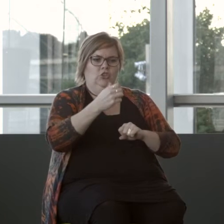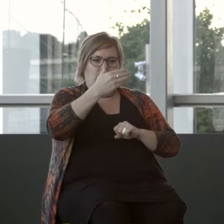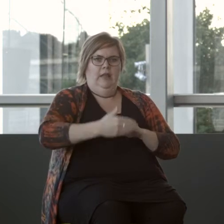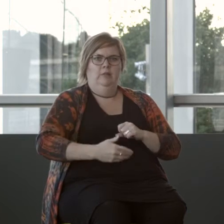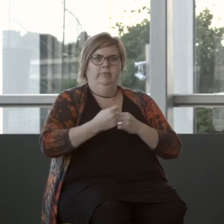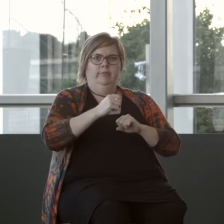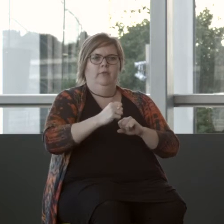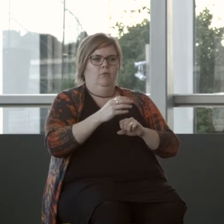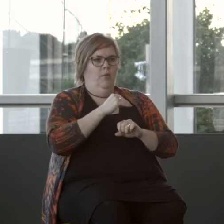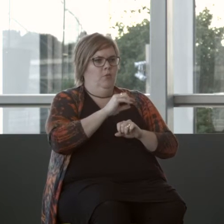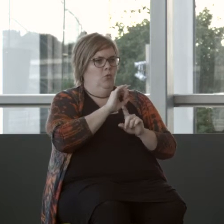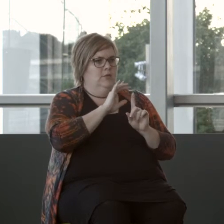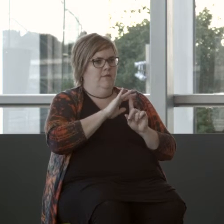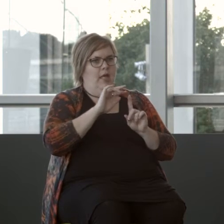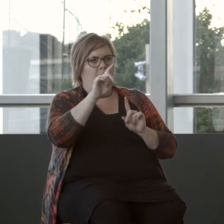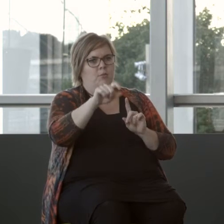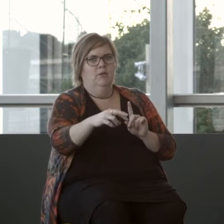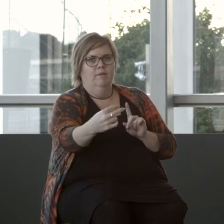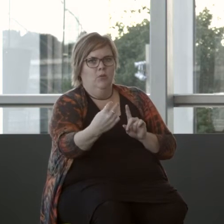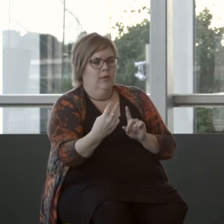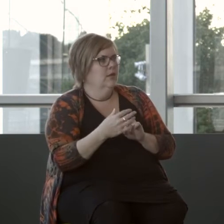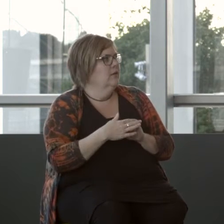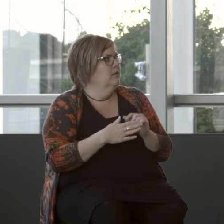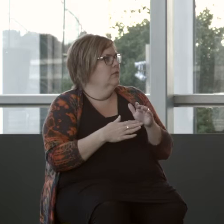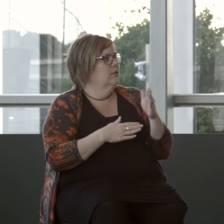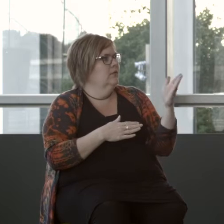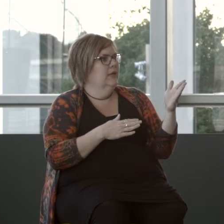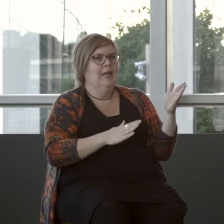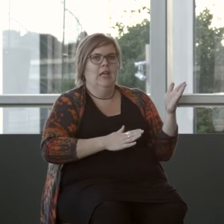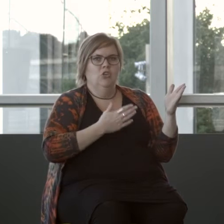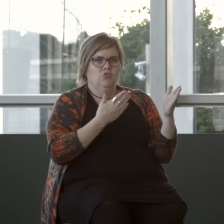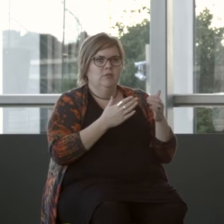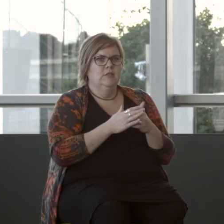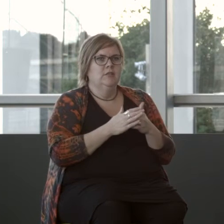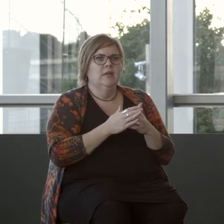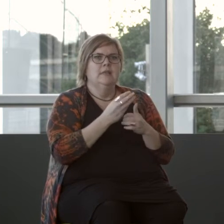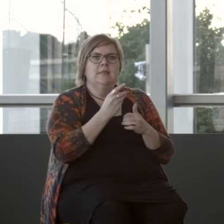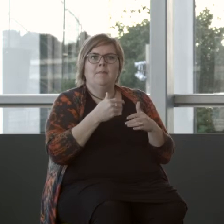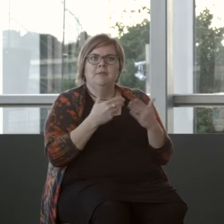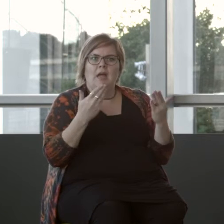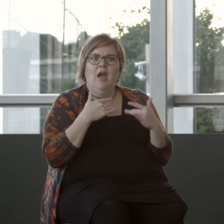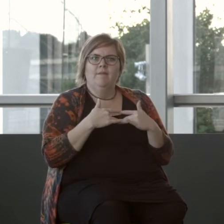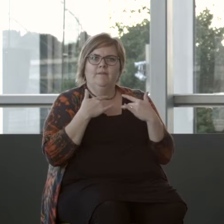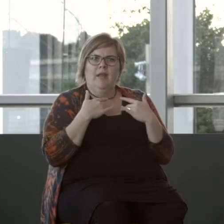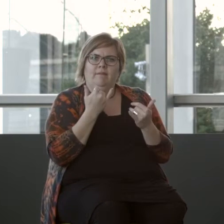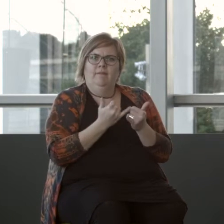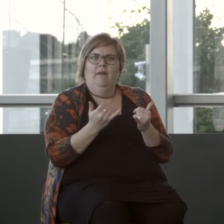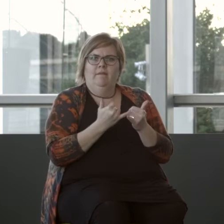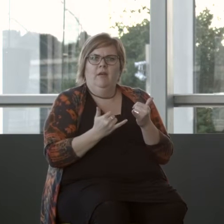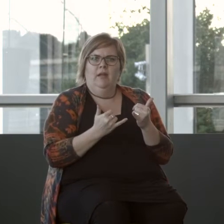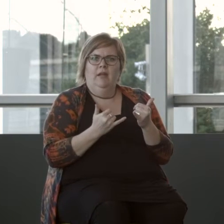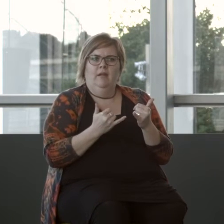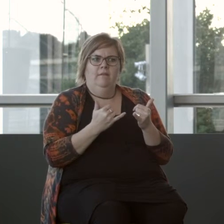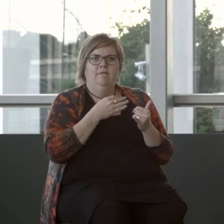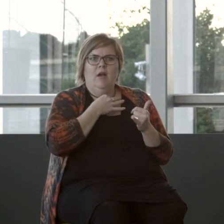and the viewer. Oh, thank you. Well, one of the interesting things about it, if I can jump in there, was that some days I did feel really vulnerable, and other days